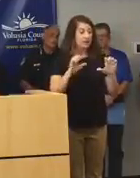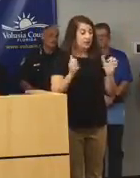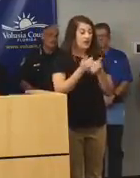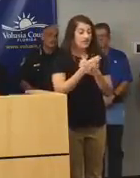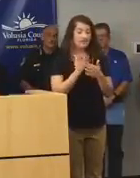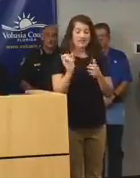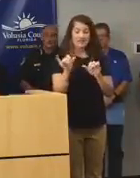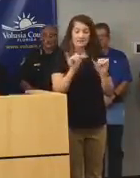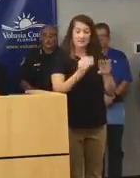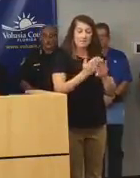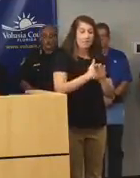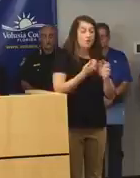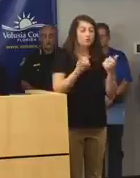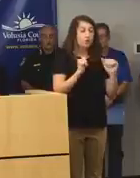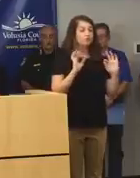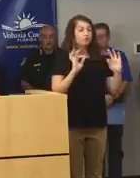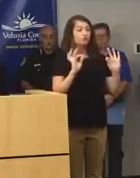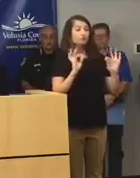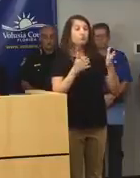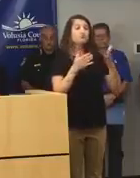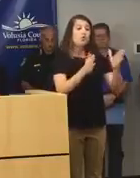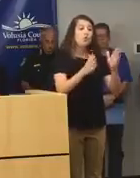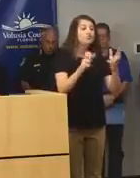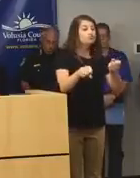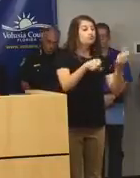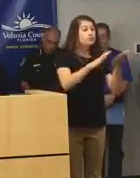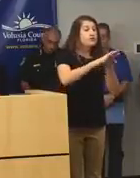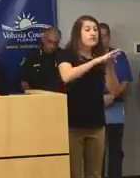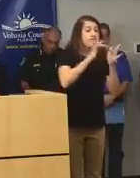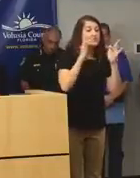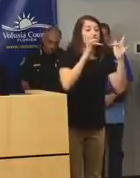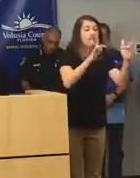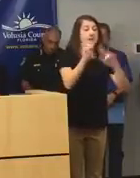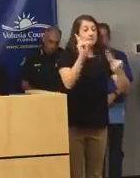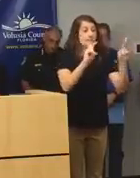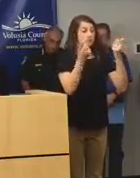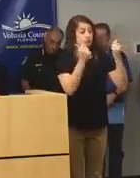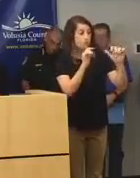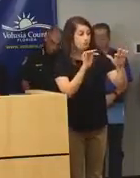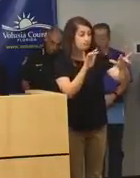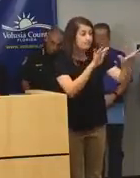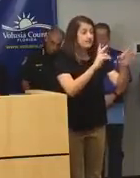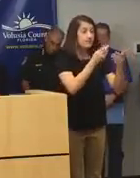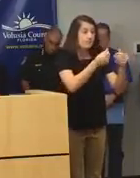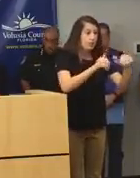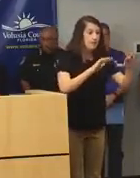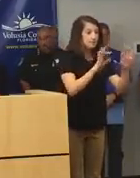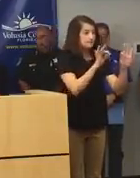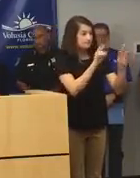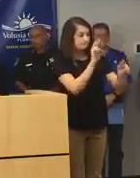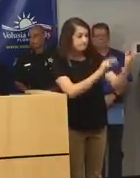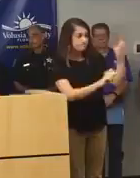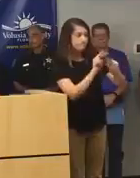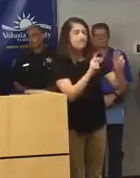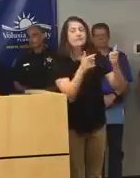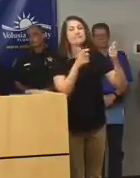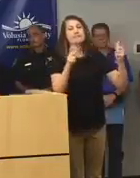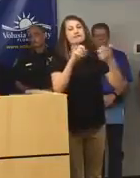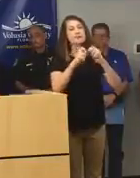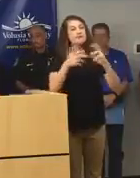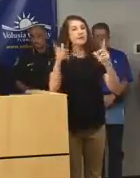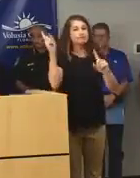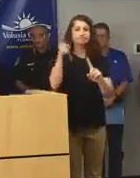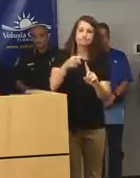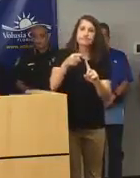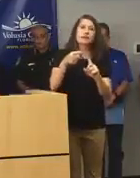we did before and try to clear up the streets and get rid of the debris, try to get people their property reviewed. The biggest problem is going